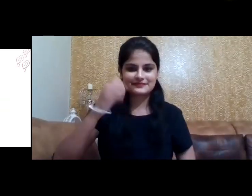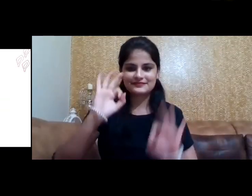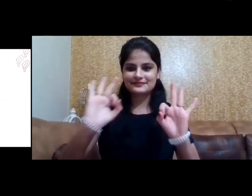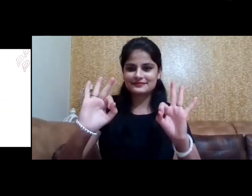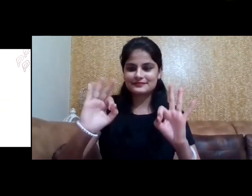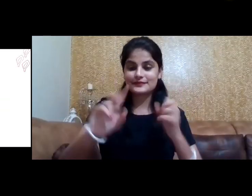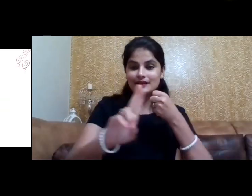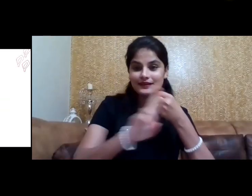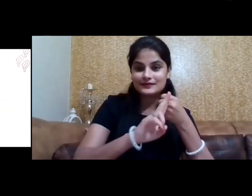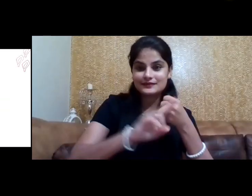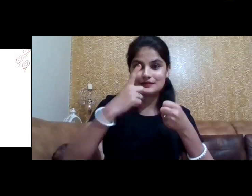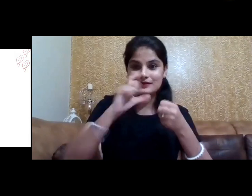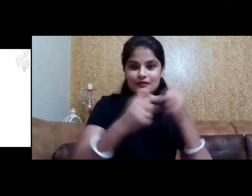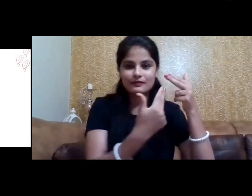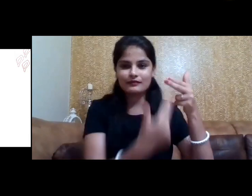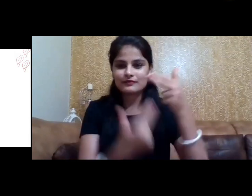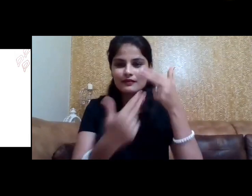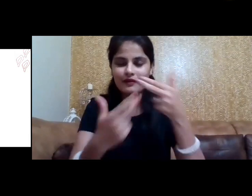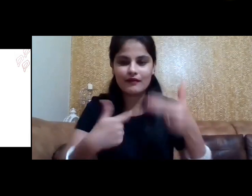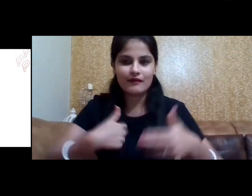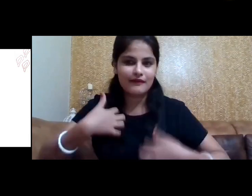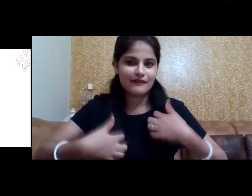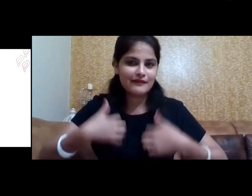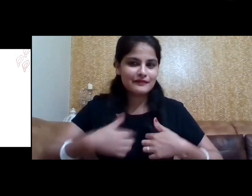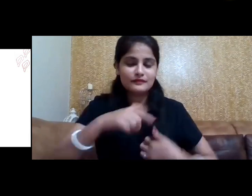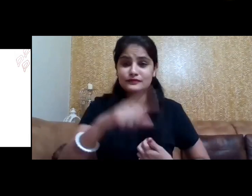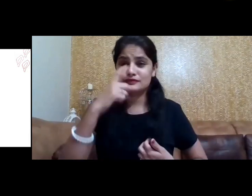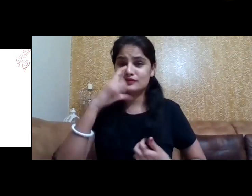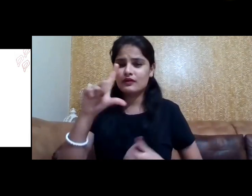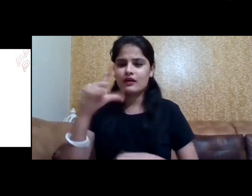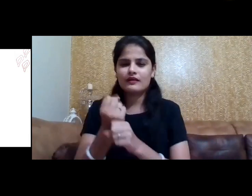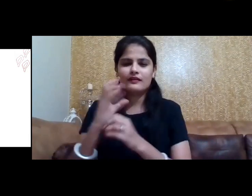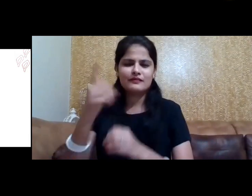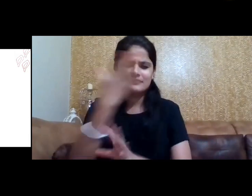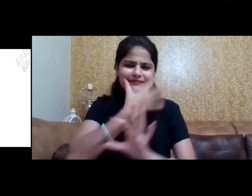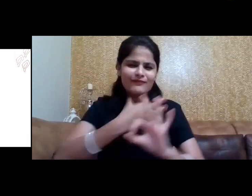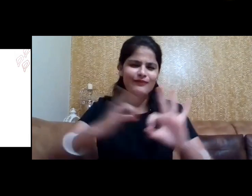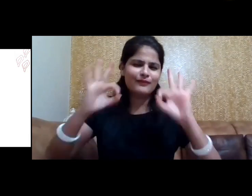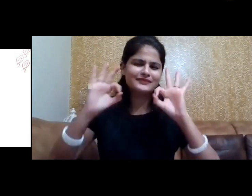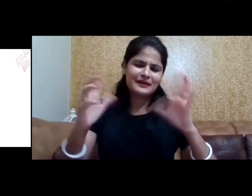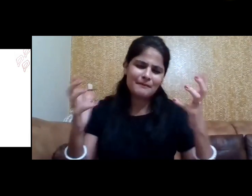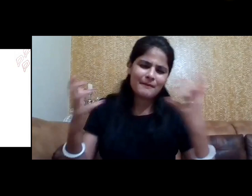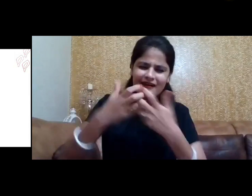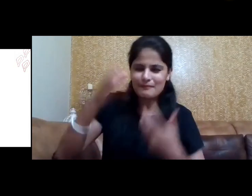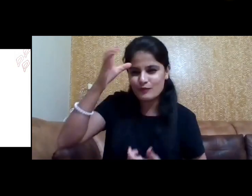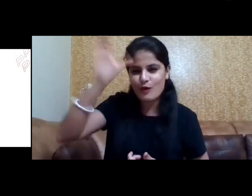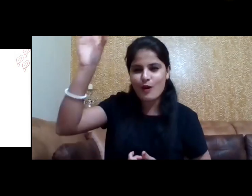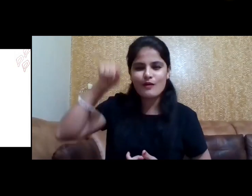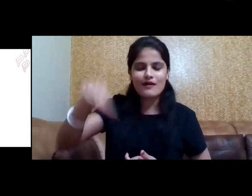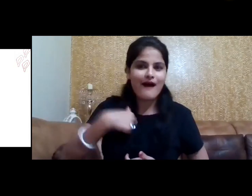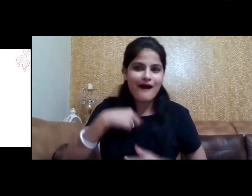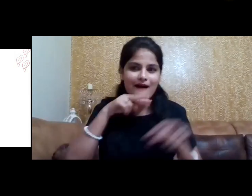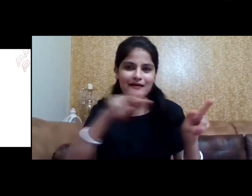Great, great, wonderful. Tushar, Charu, thank you so much for sharing with us about, Charu, you shared about